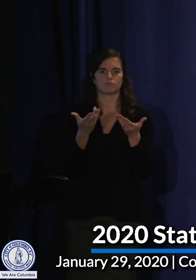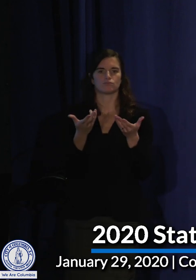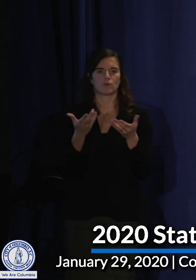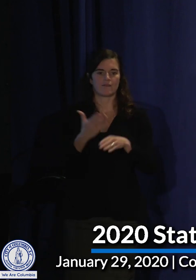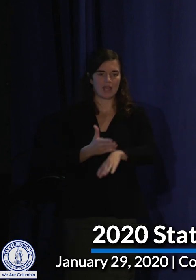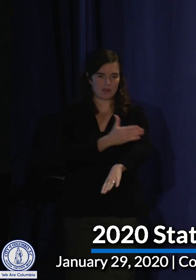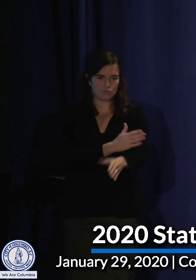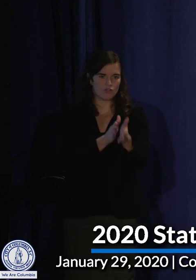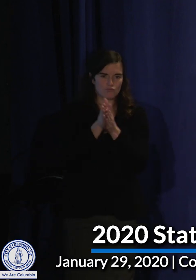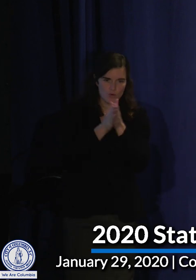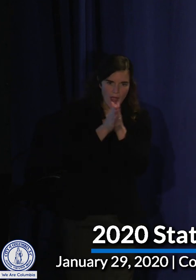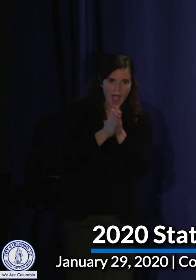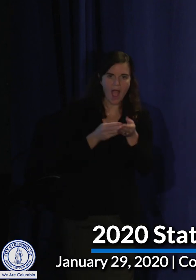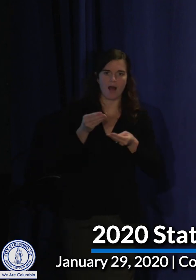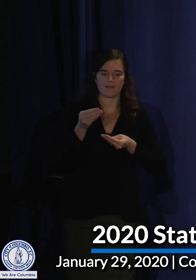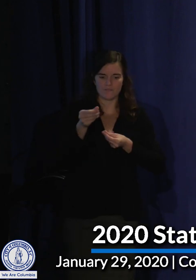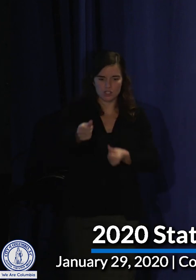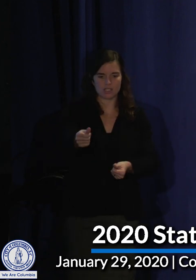reputation, efficiency,